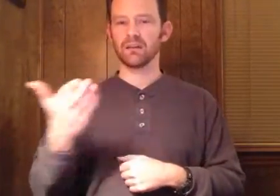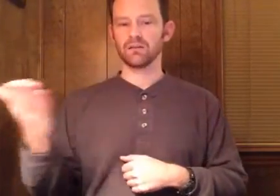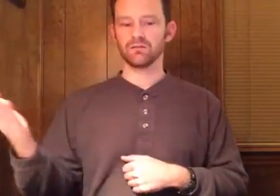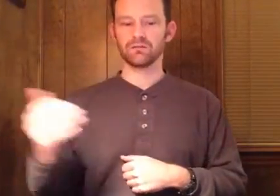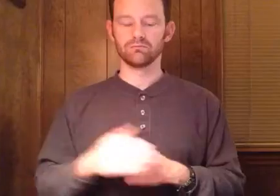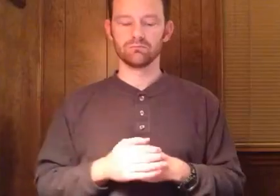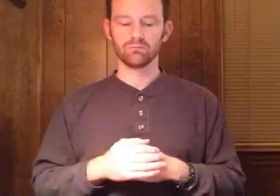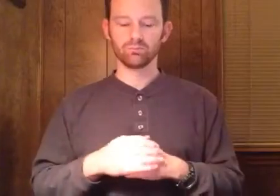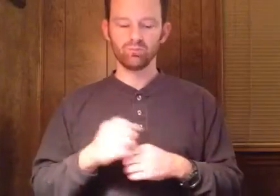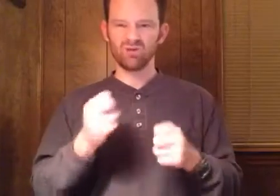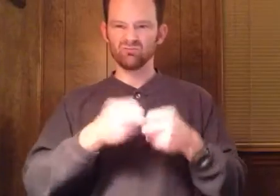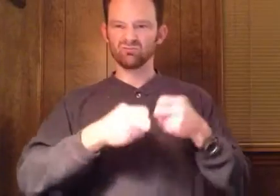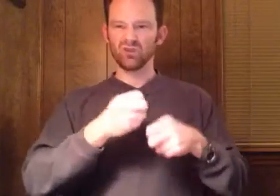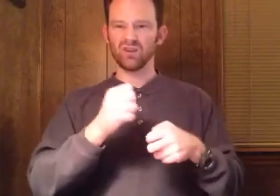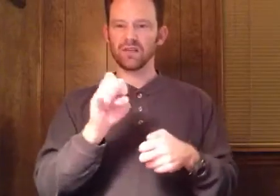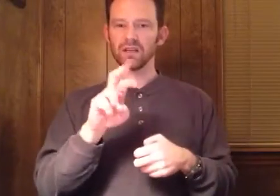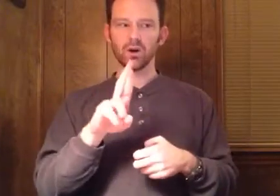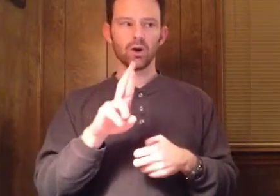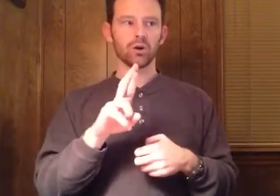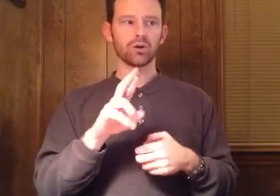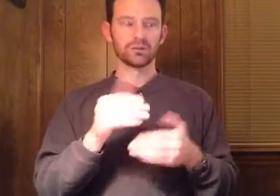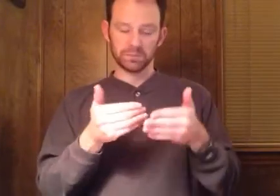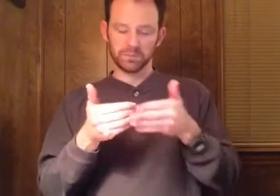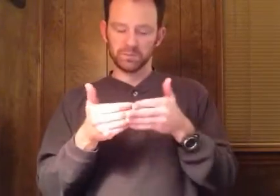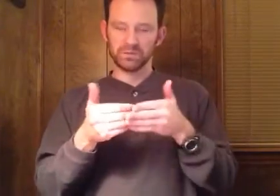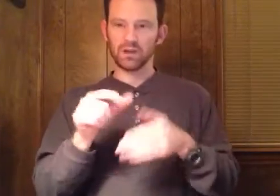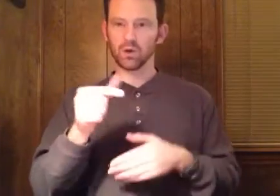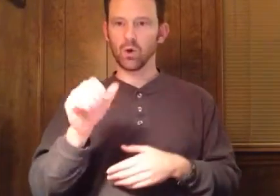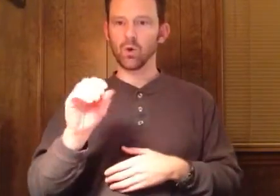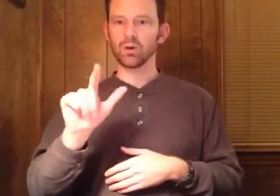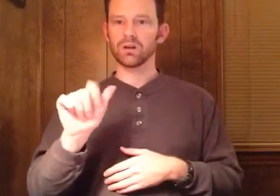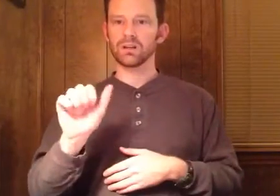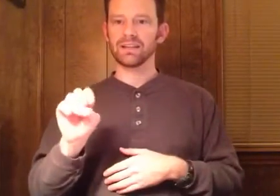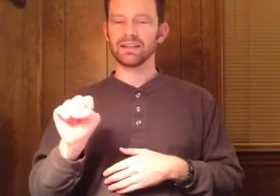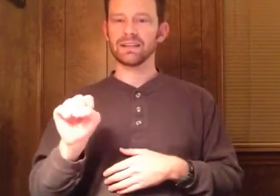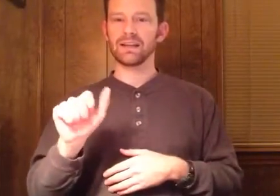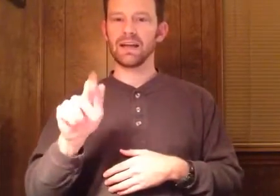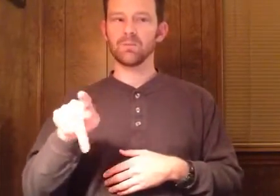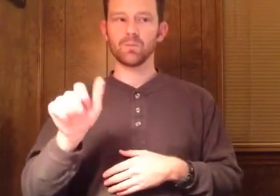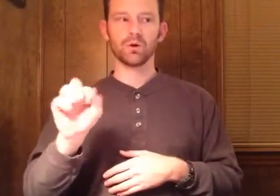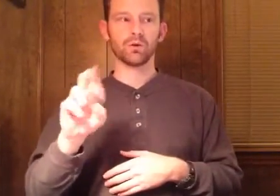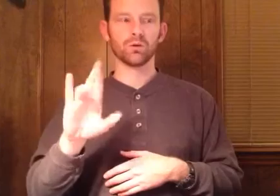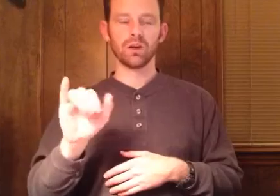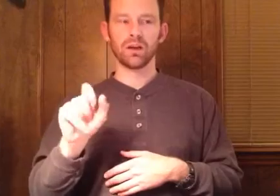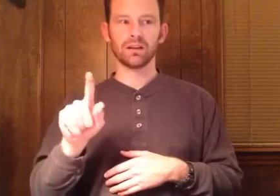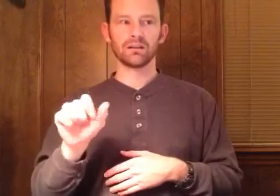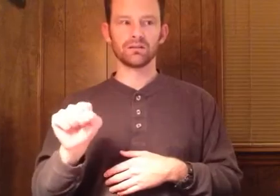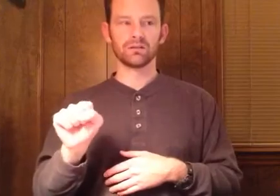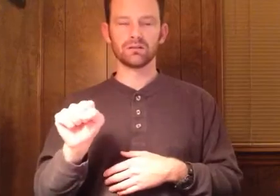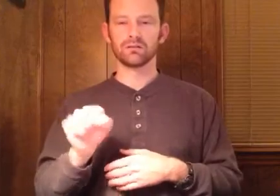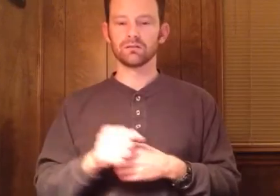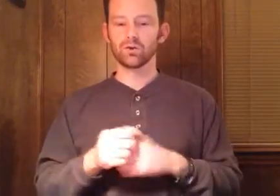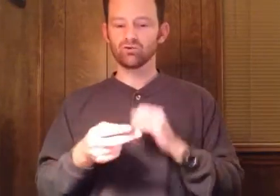move next into an organelle called the Golgi apparatus. The function of the Golgi apparatus is to store, modify, and